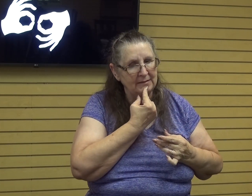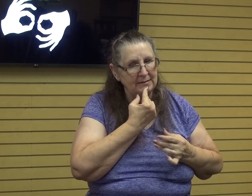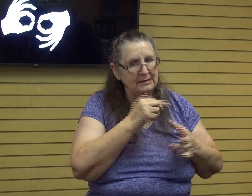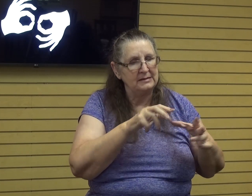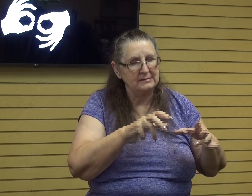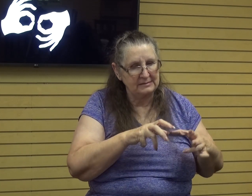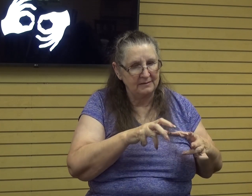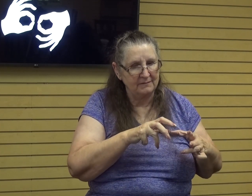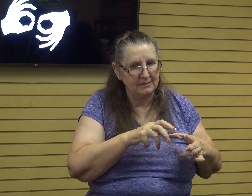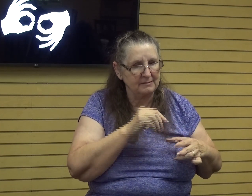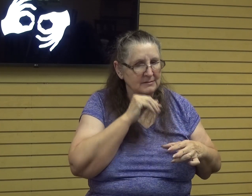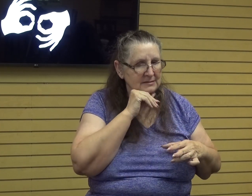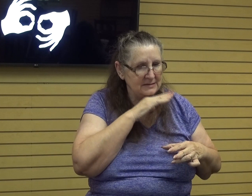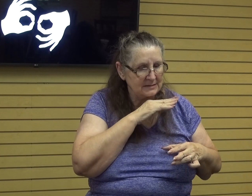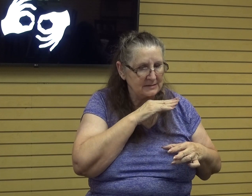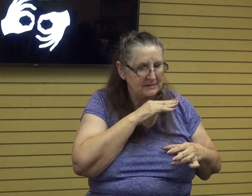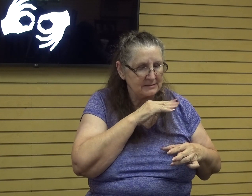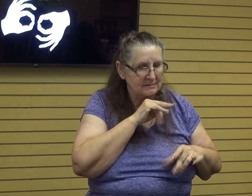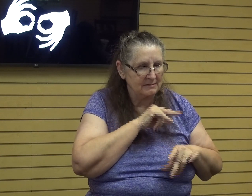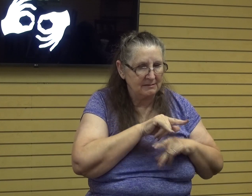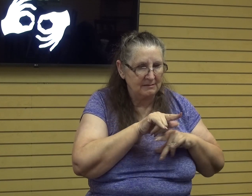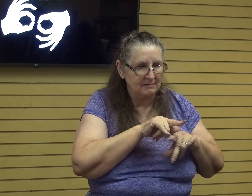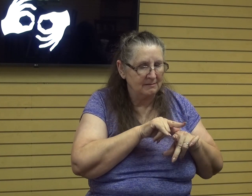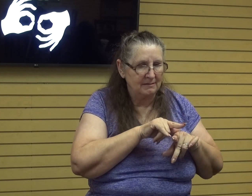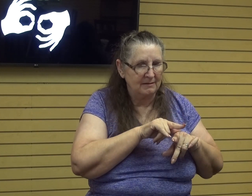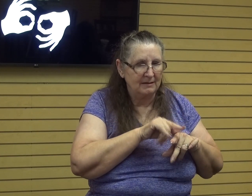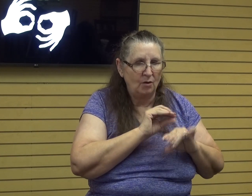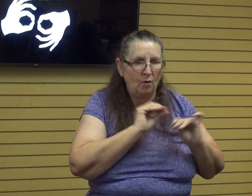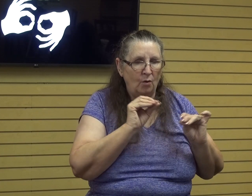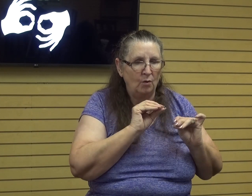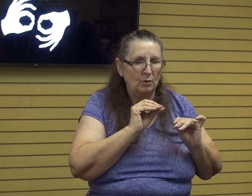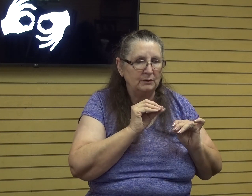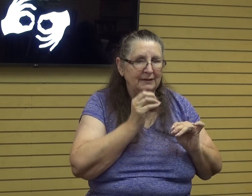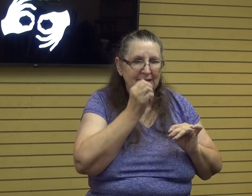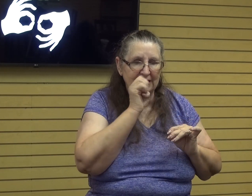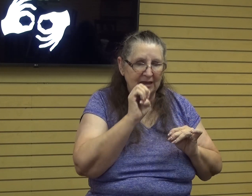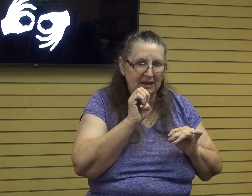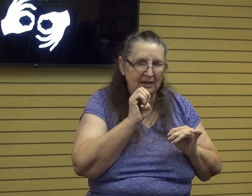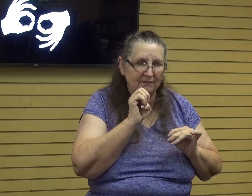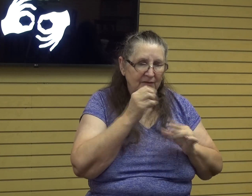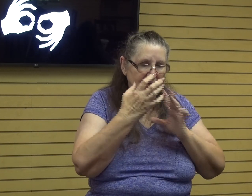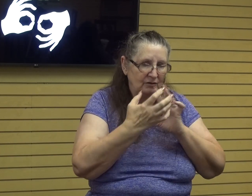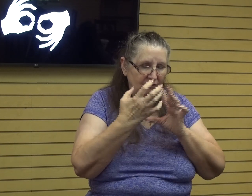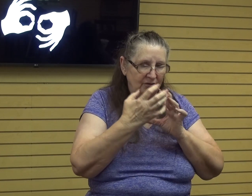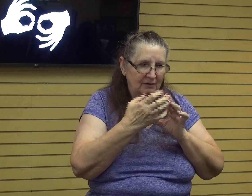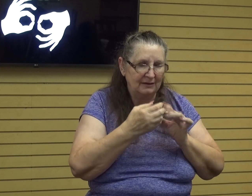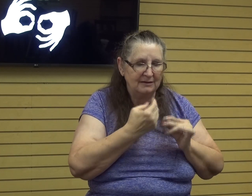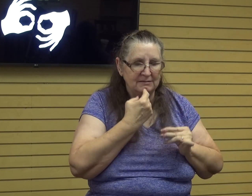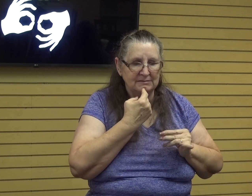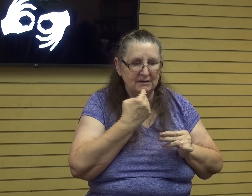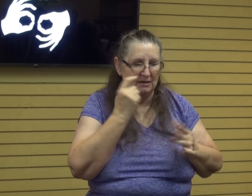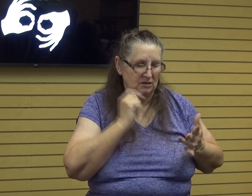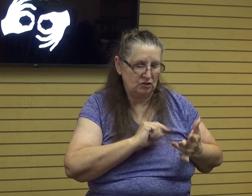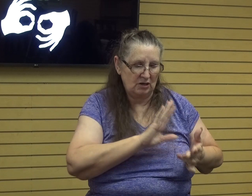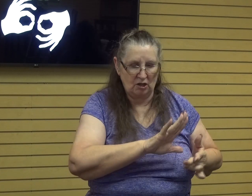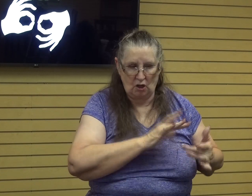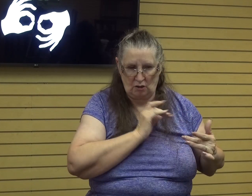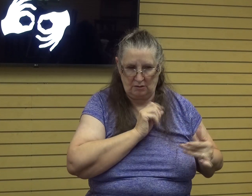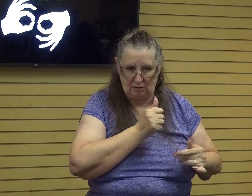and deceit, bearing nothing but confusion and evil. It's, you know, he's kind of telling you to check your heart, check yourself.